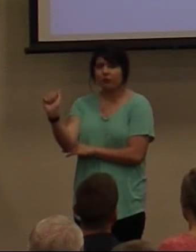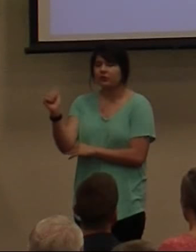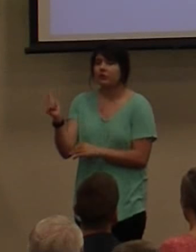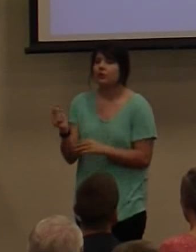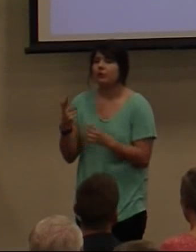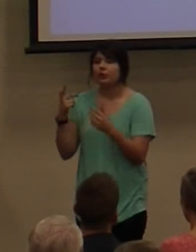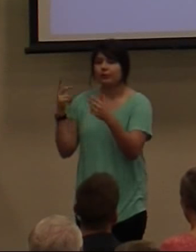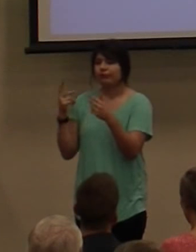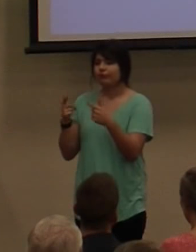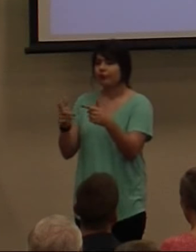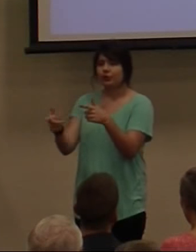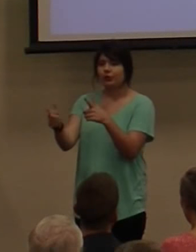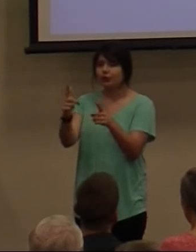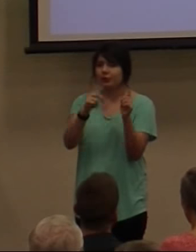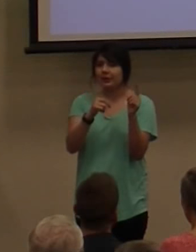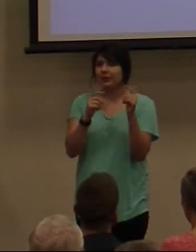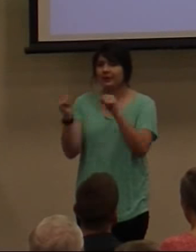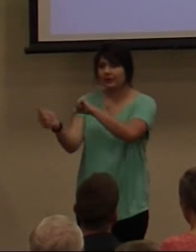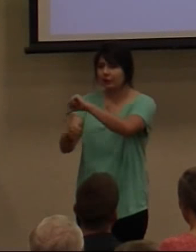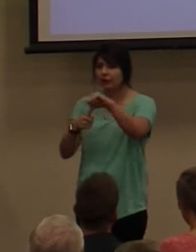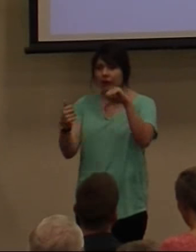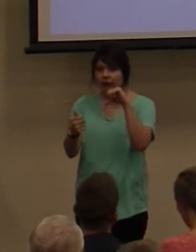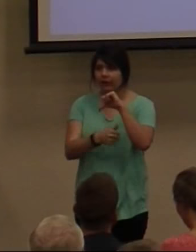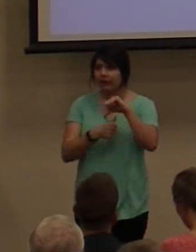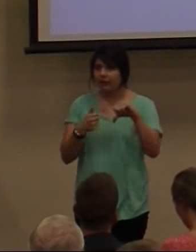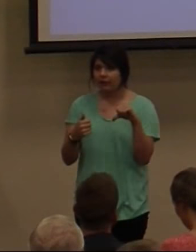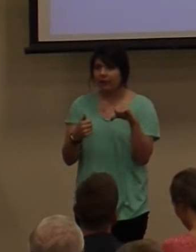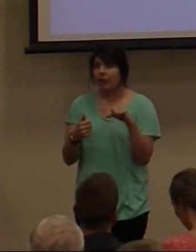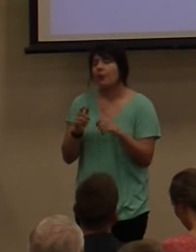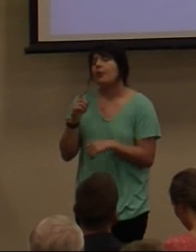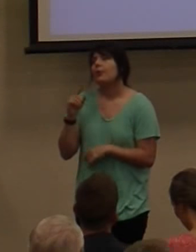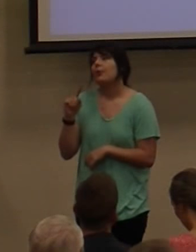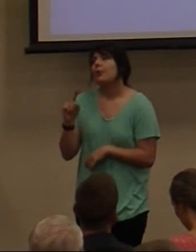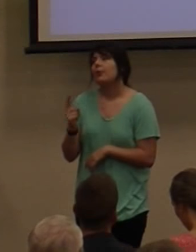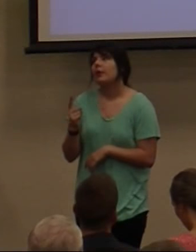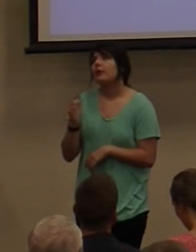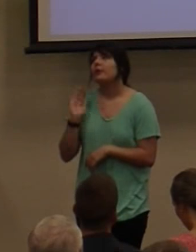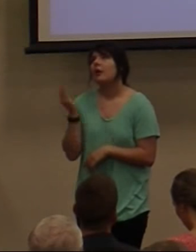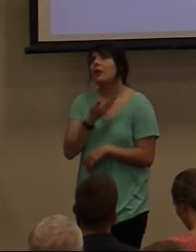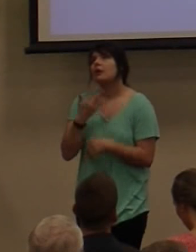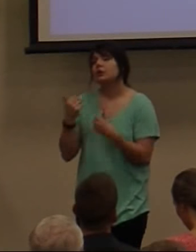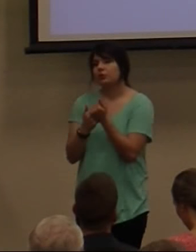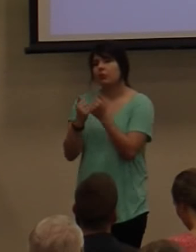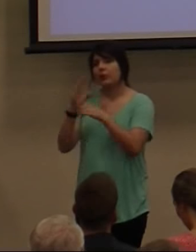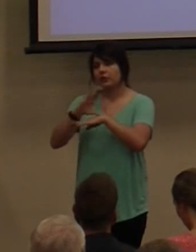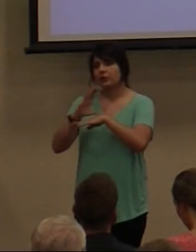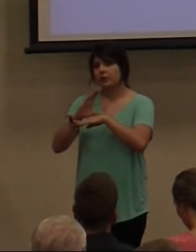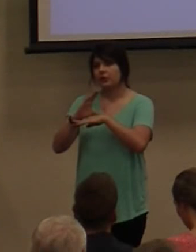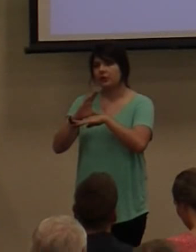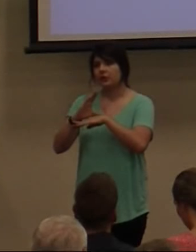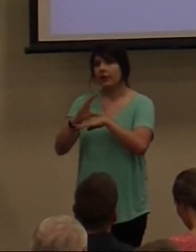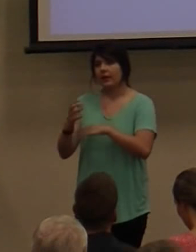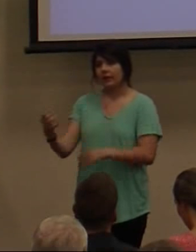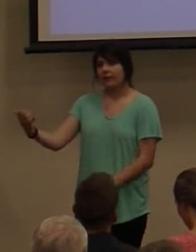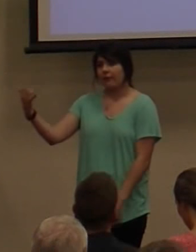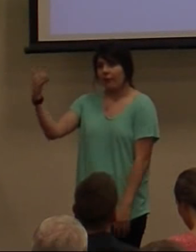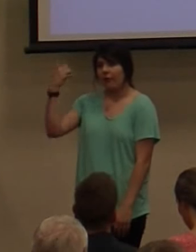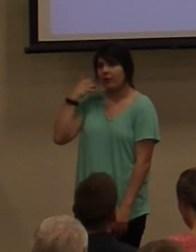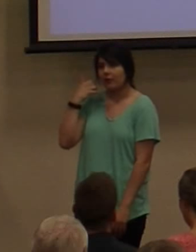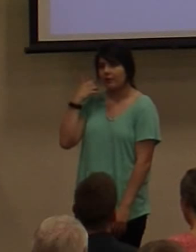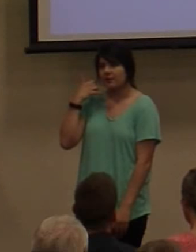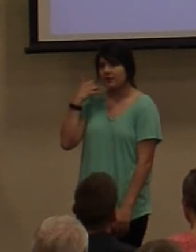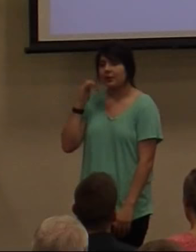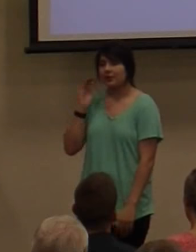at each other. From one of our supporting churches, we had a phone call and said, "You're